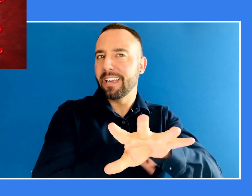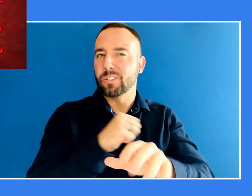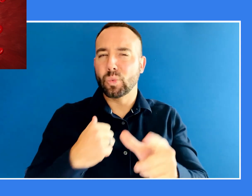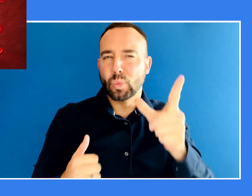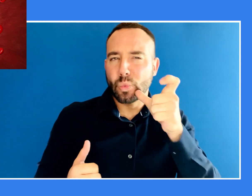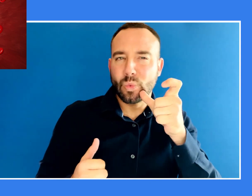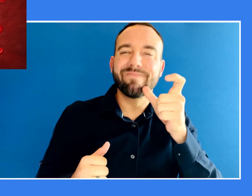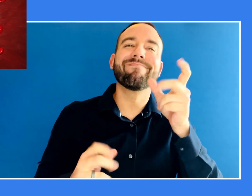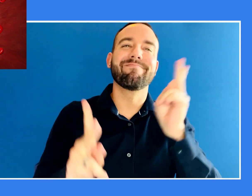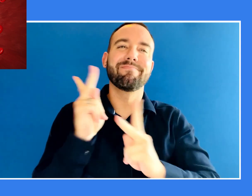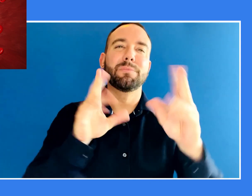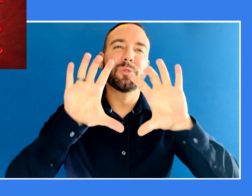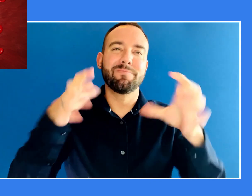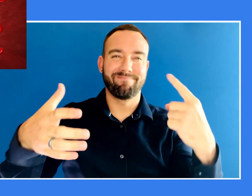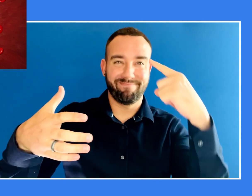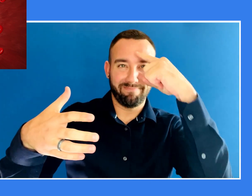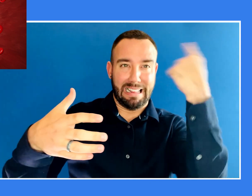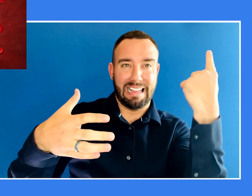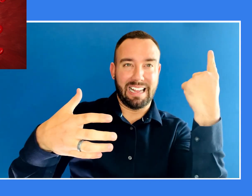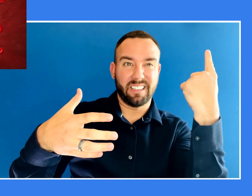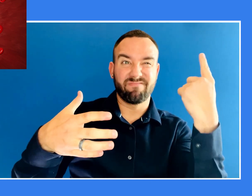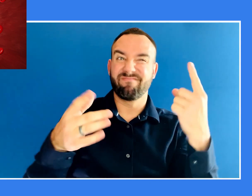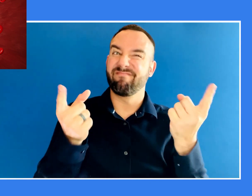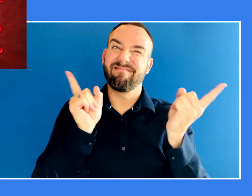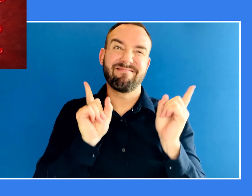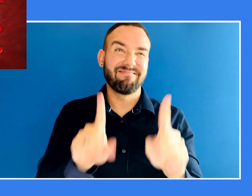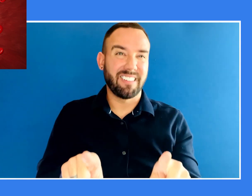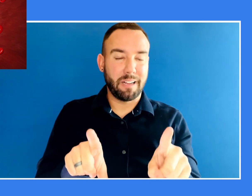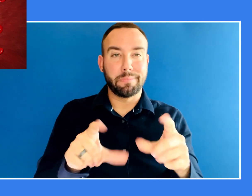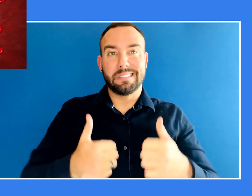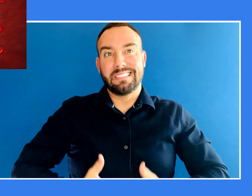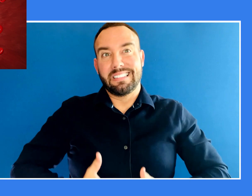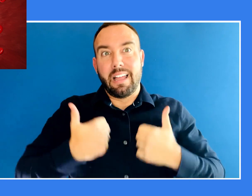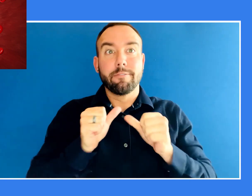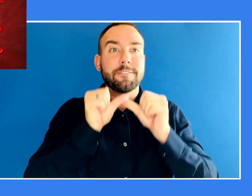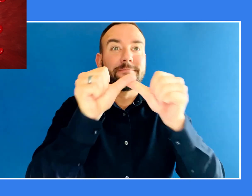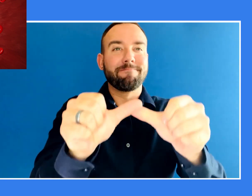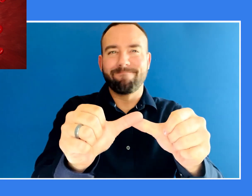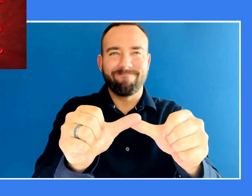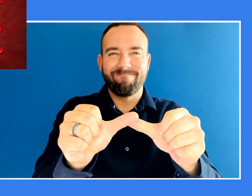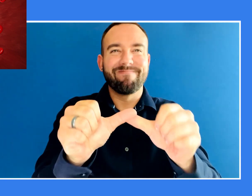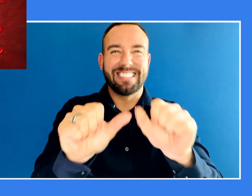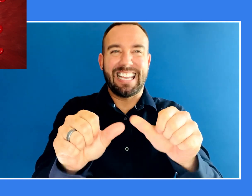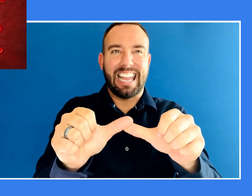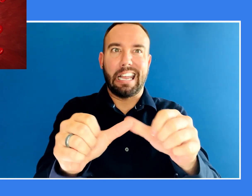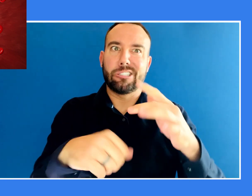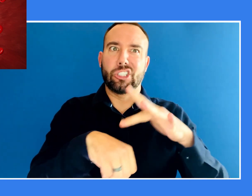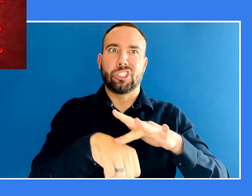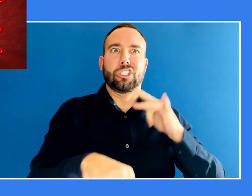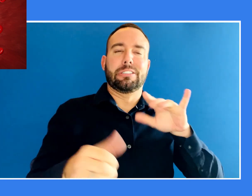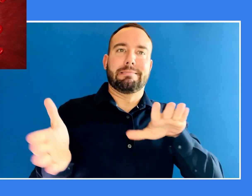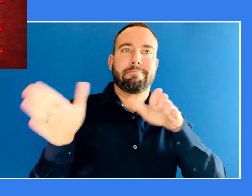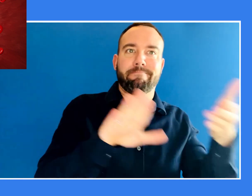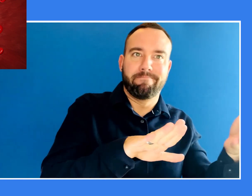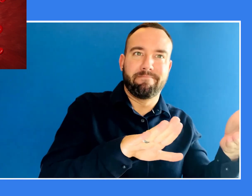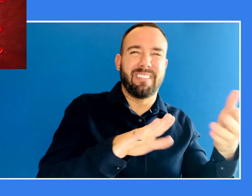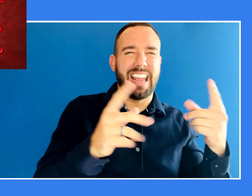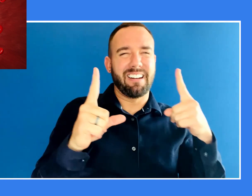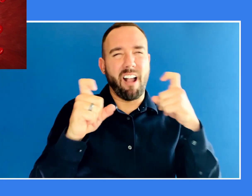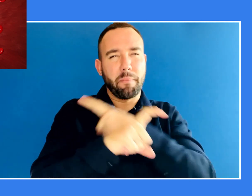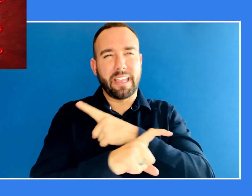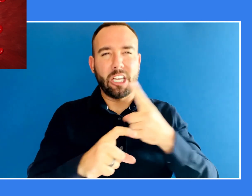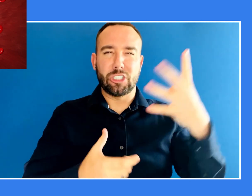is associated with a shorter lifespan and life-threatening complications that can affect all parts of the body.